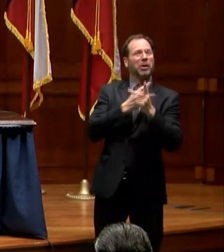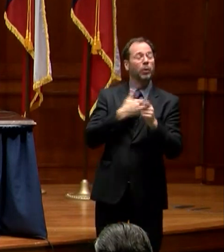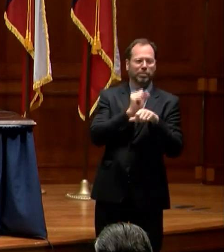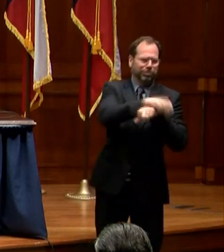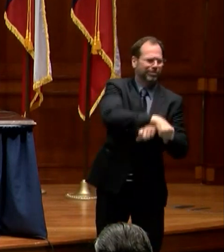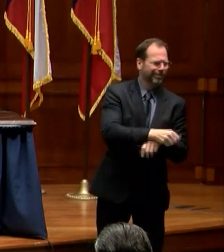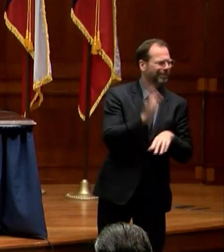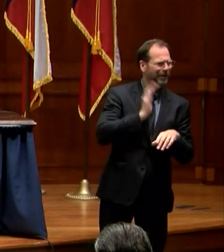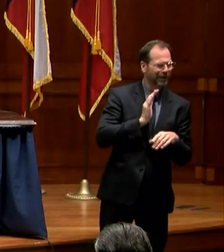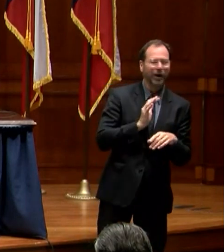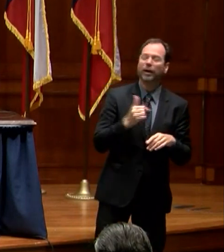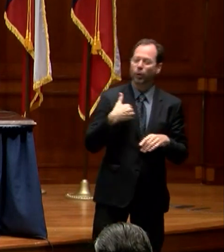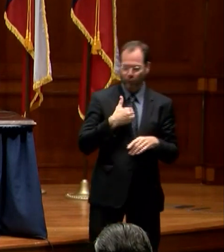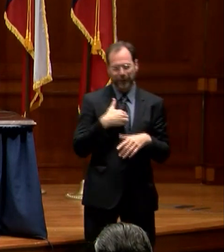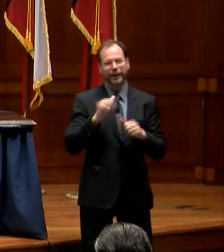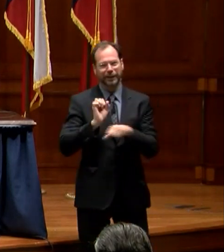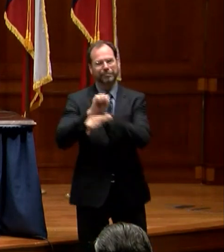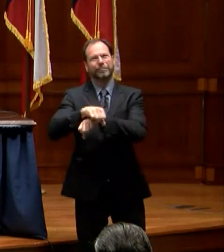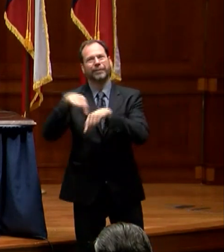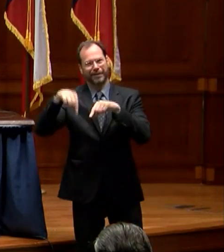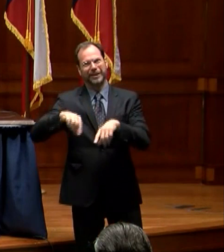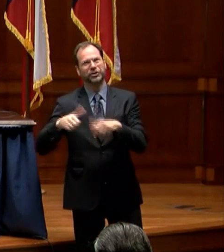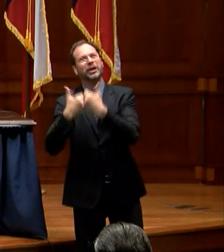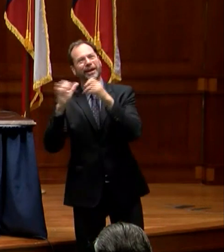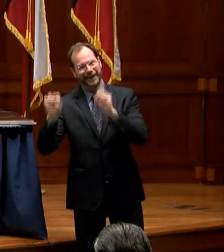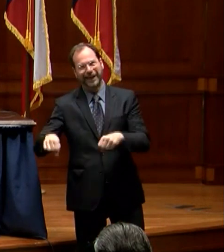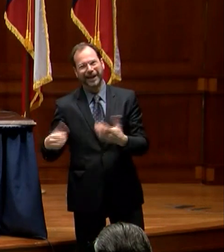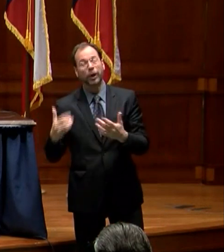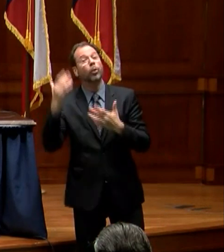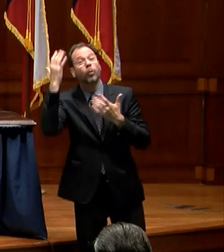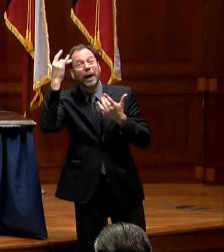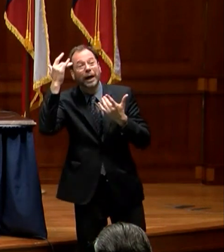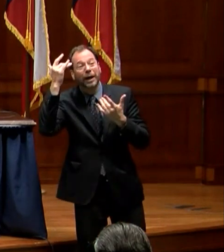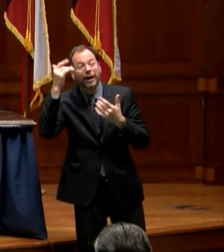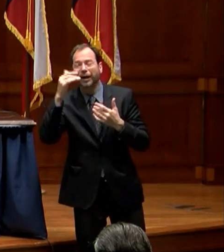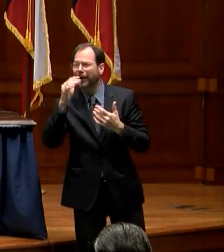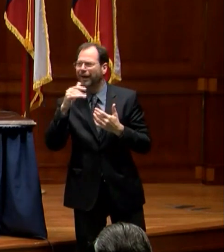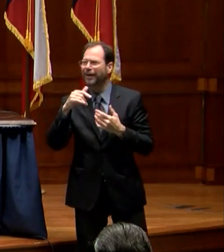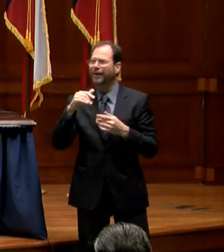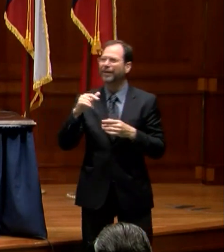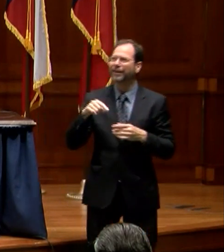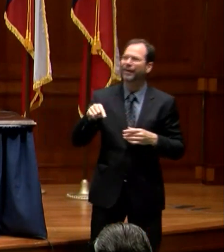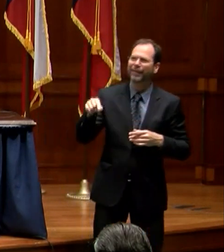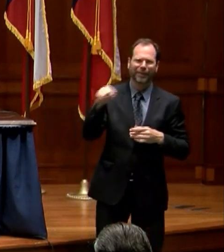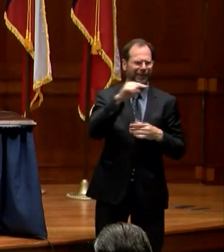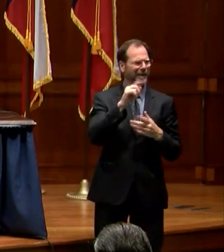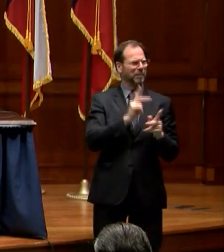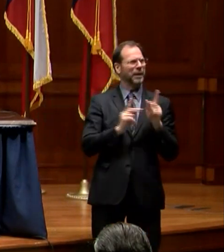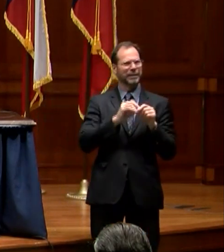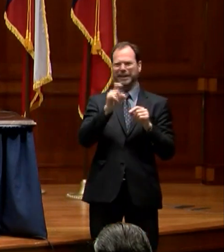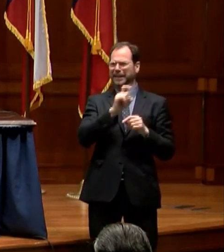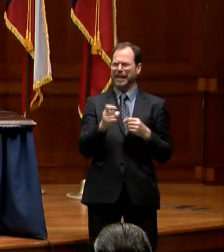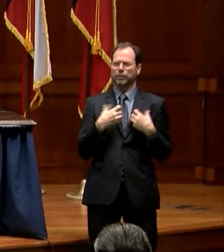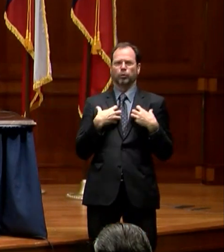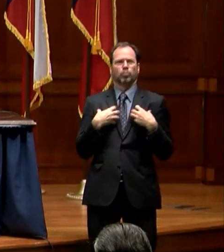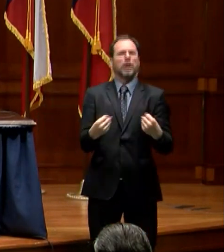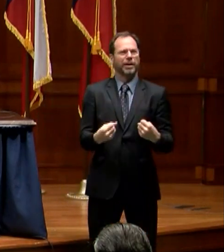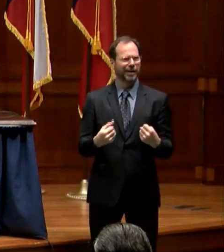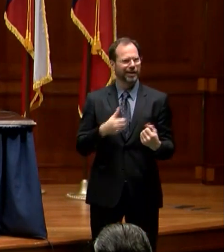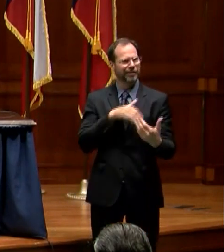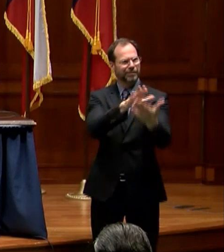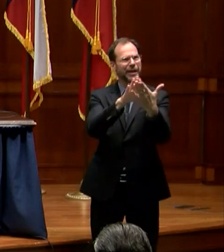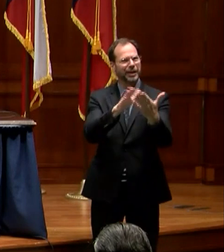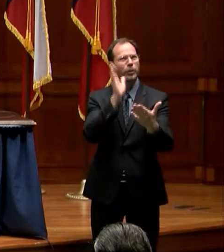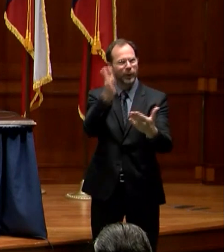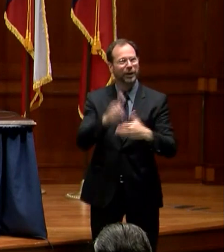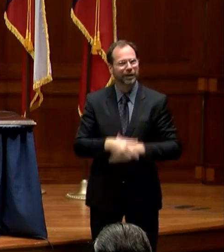those challenges, we'll be able to overcome this challenge, in part due to the unique and profound resilience that Texans have.